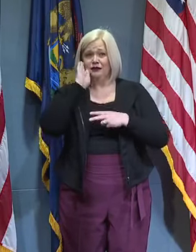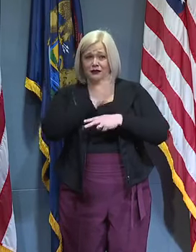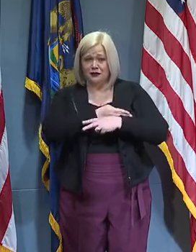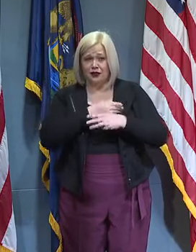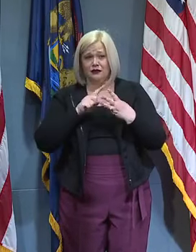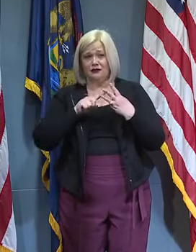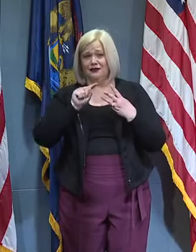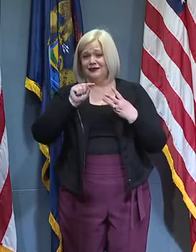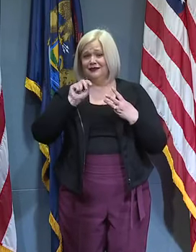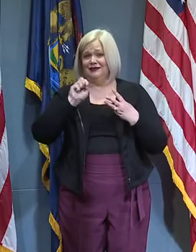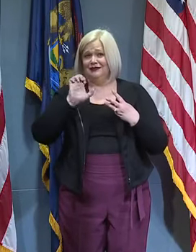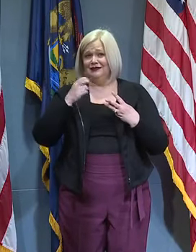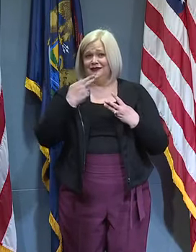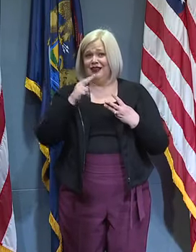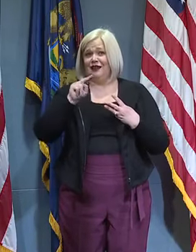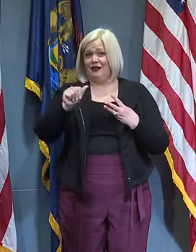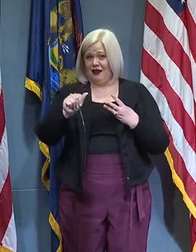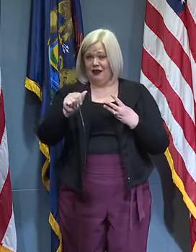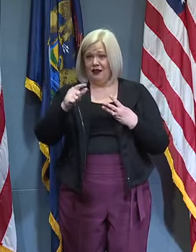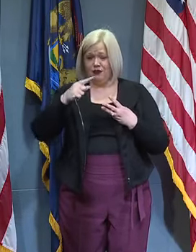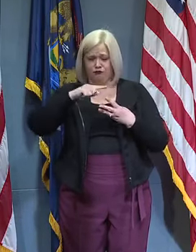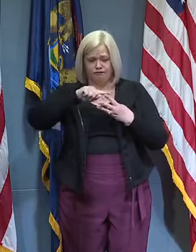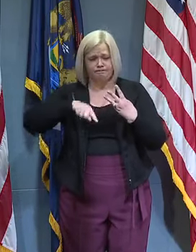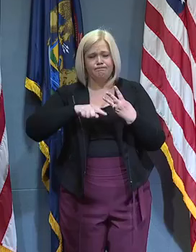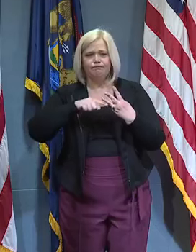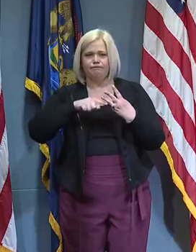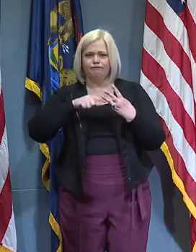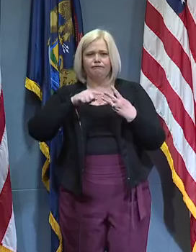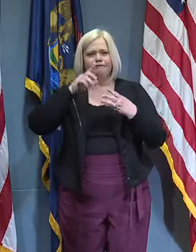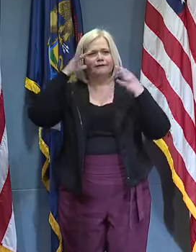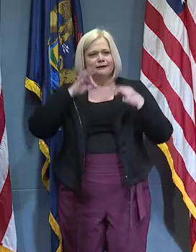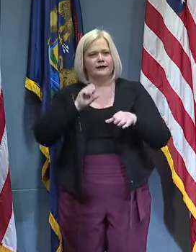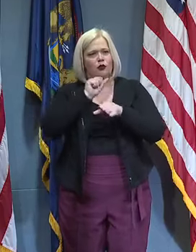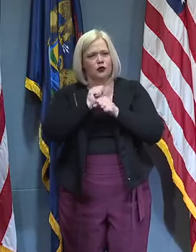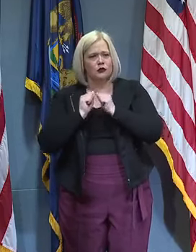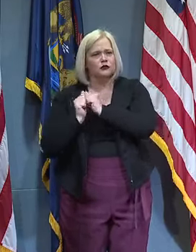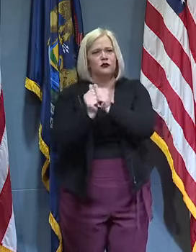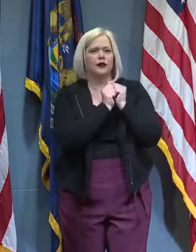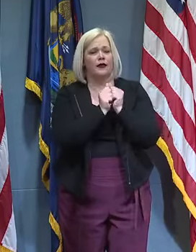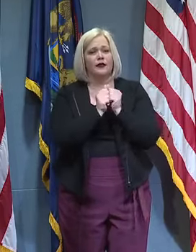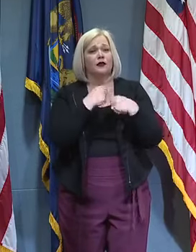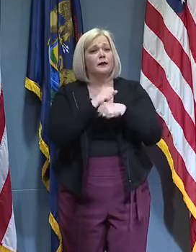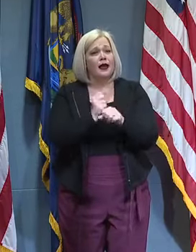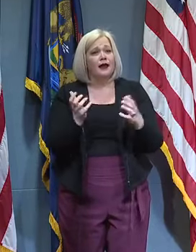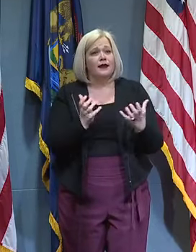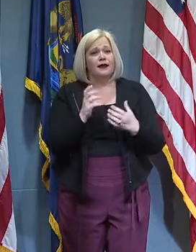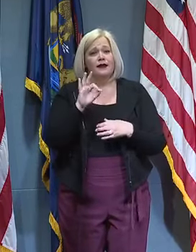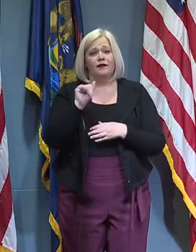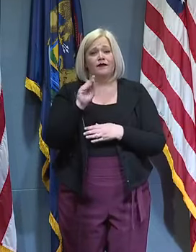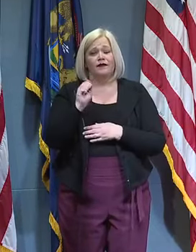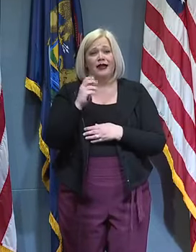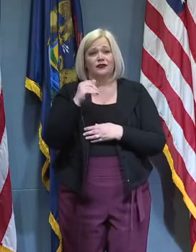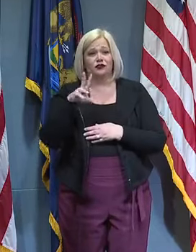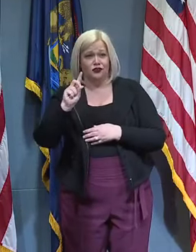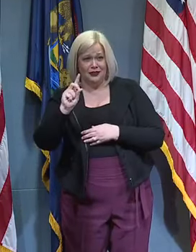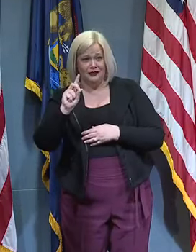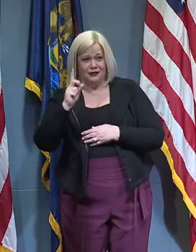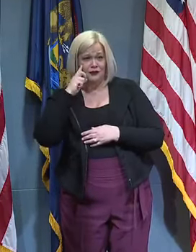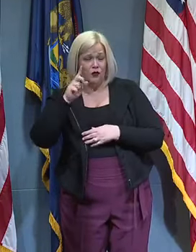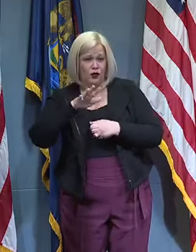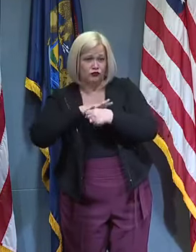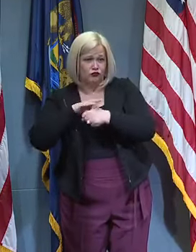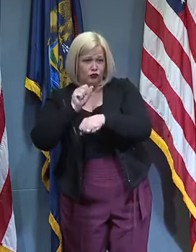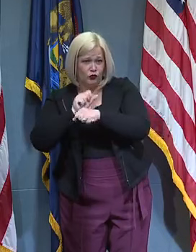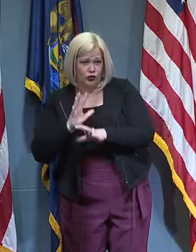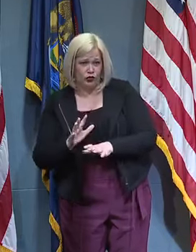others, have banded together to produce medical face shields for local healthcare workers. Stryker has developed